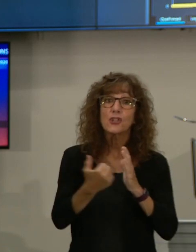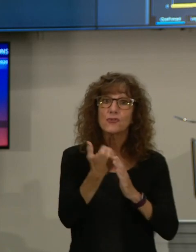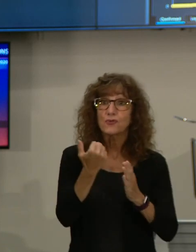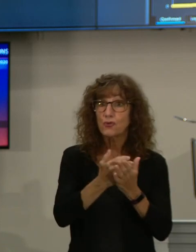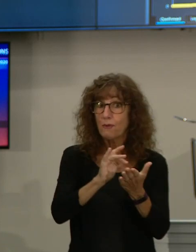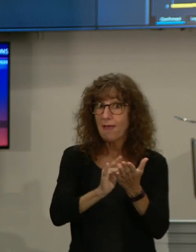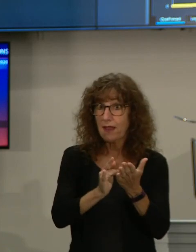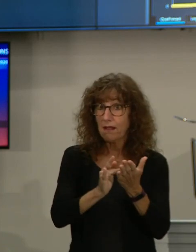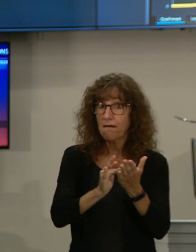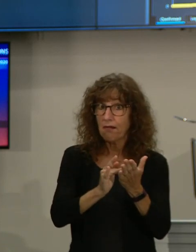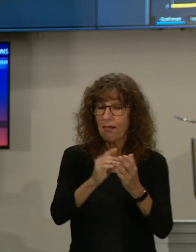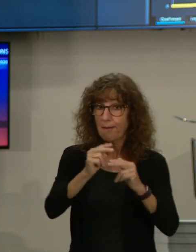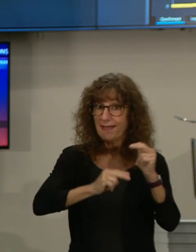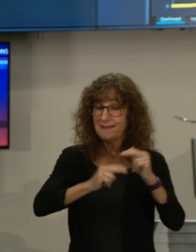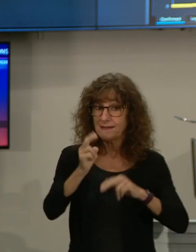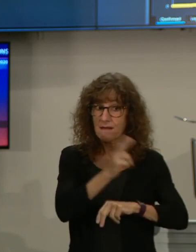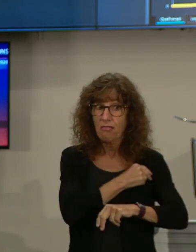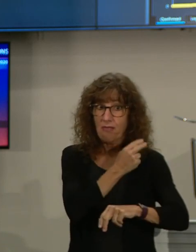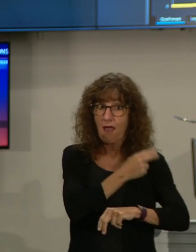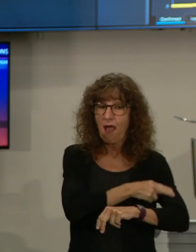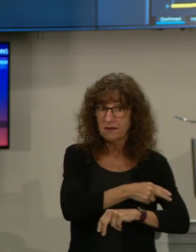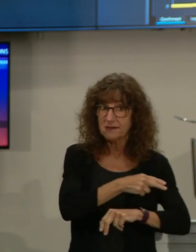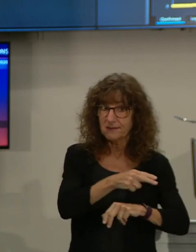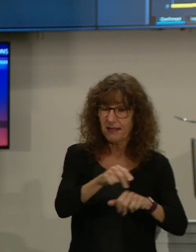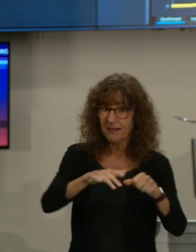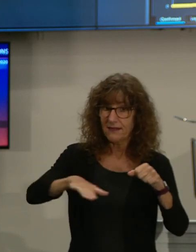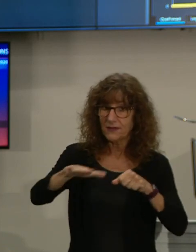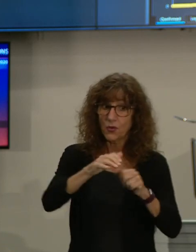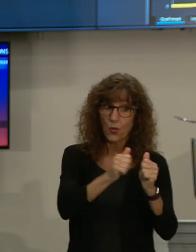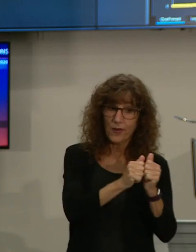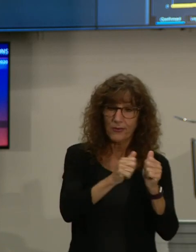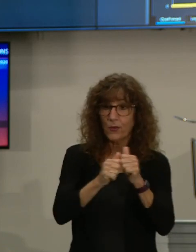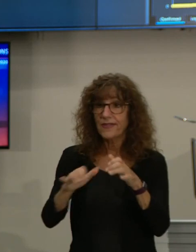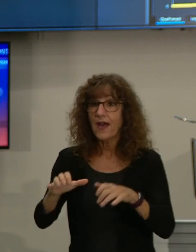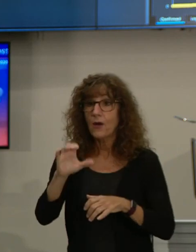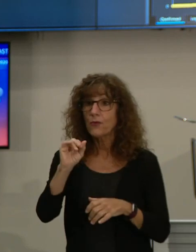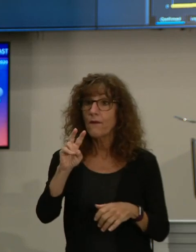hospital grounds to care for those with and without COVID.